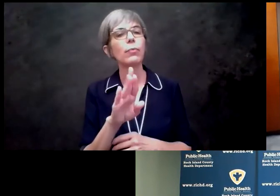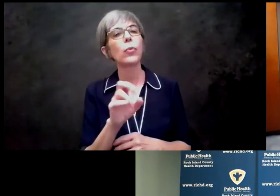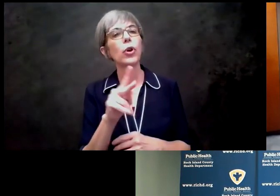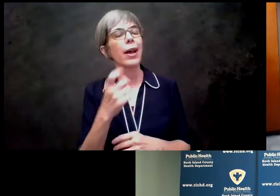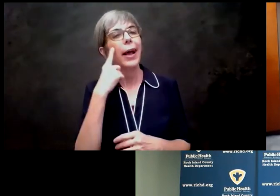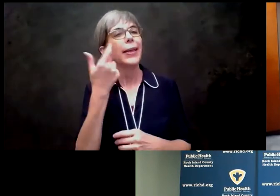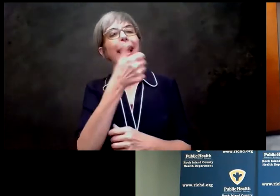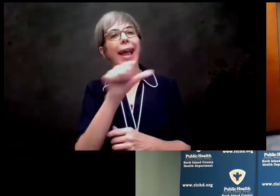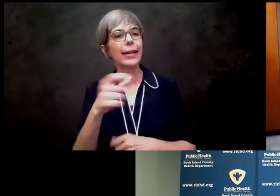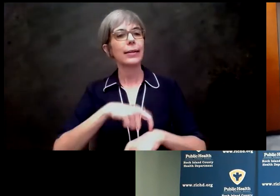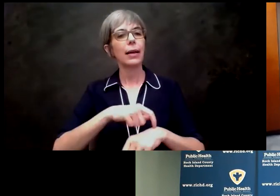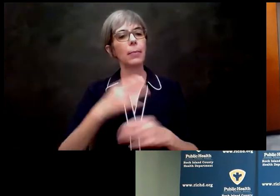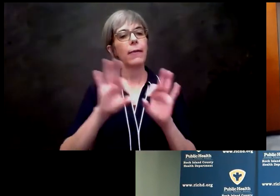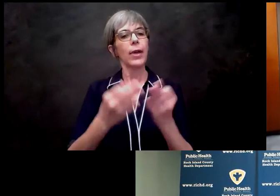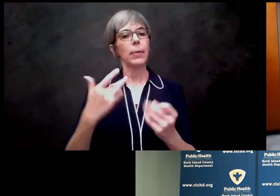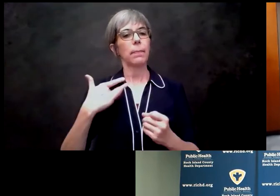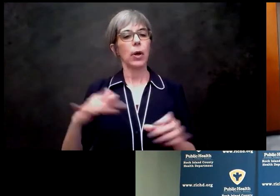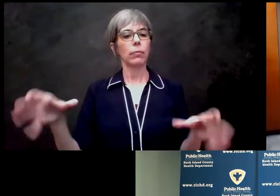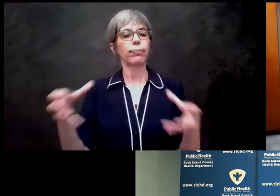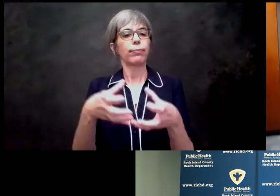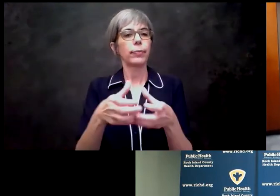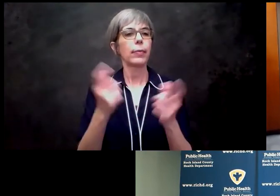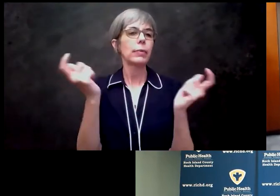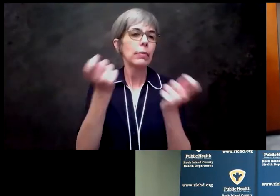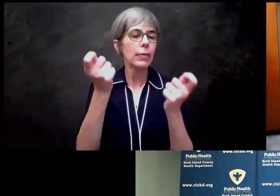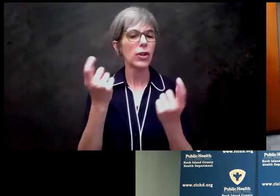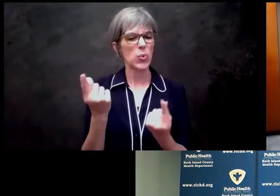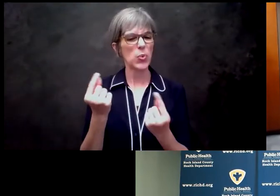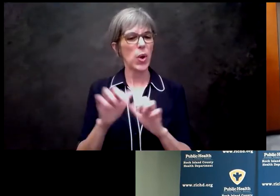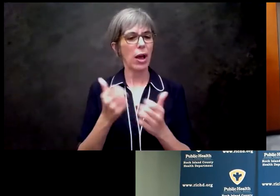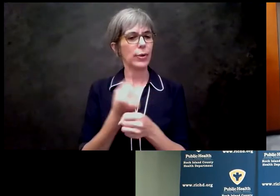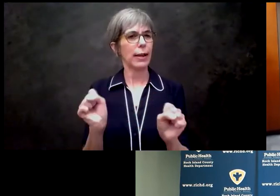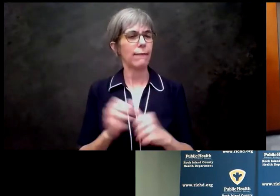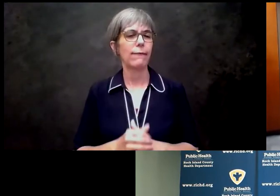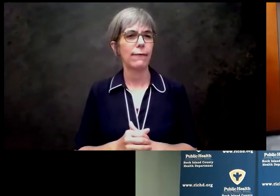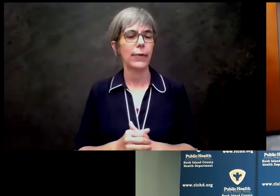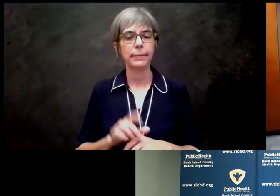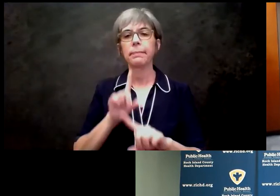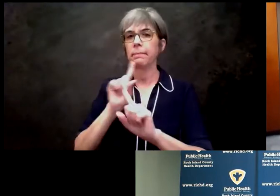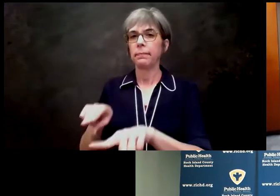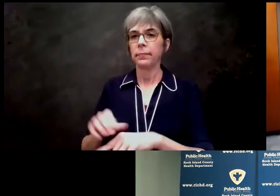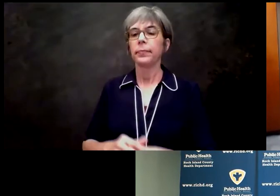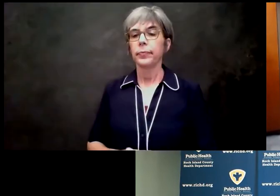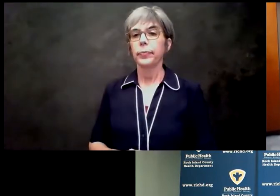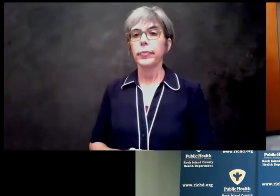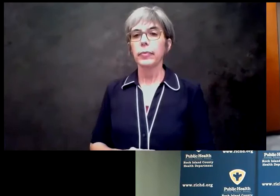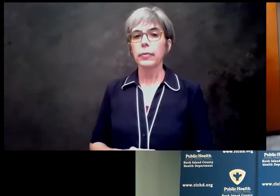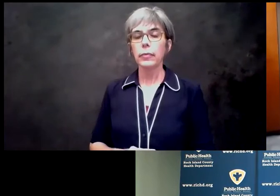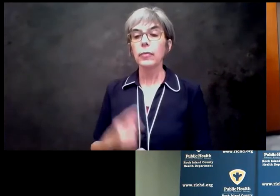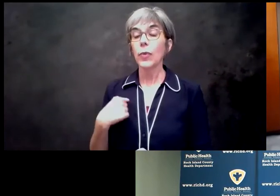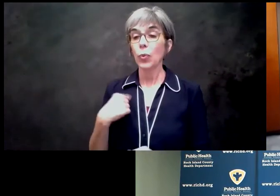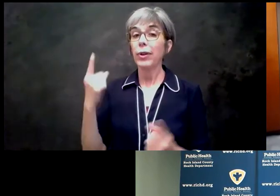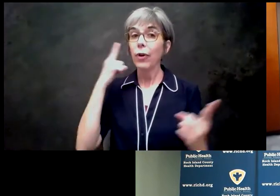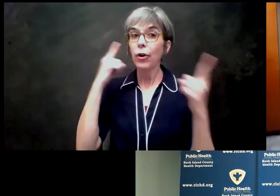be gathering with individuals. It doesn't say specifically. Well, we've heard, as I mentioned, reports of parties